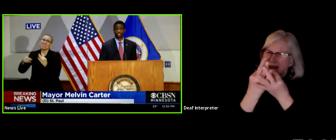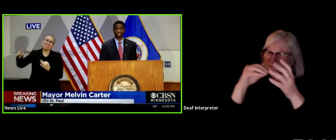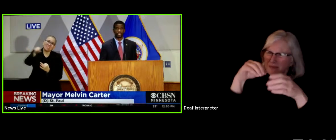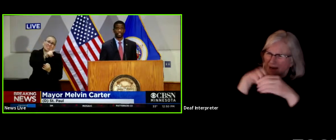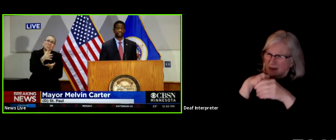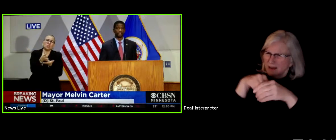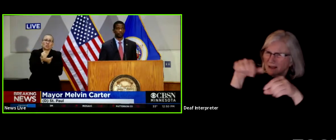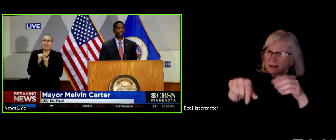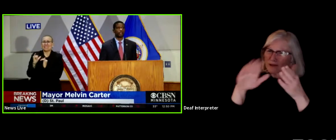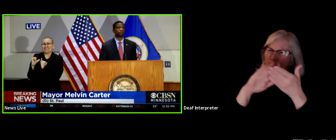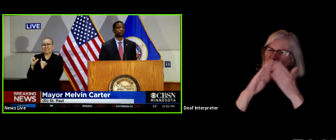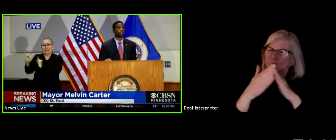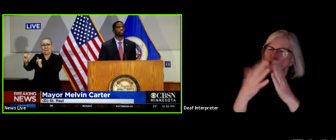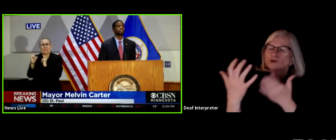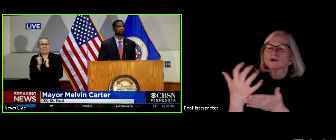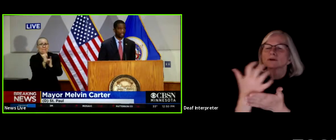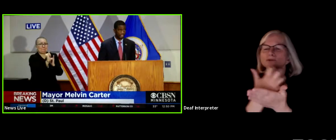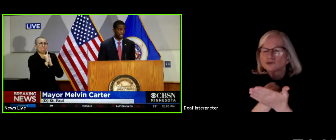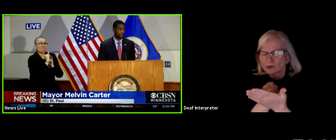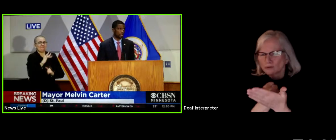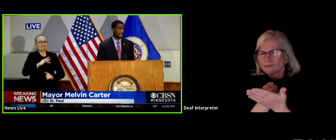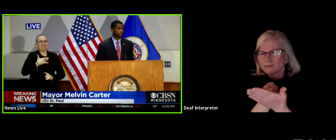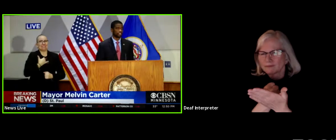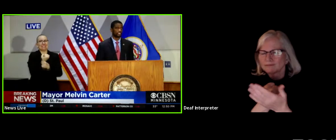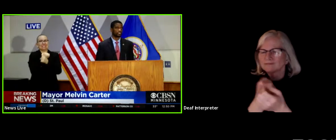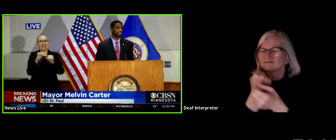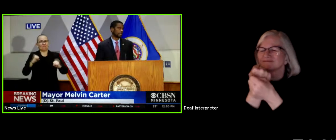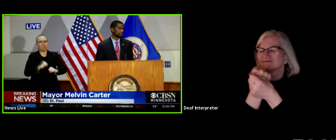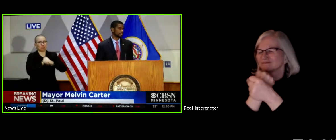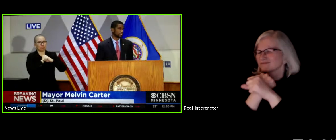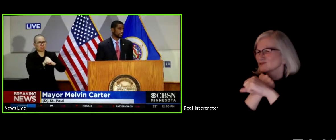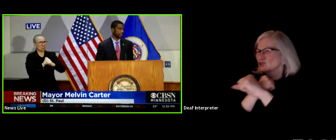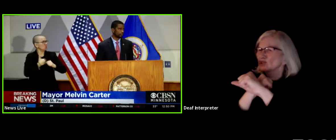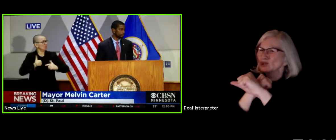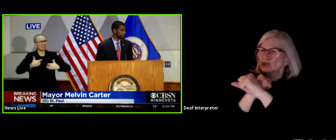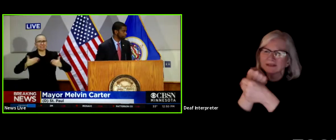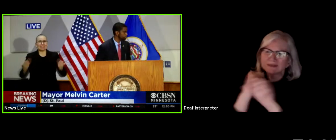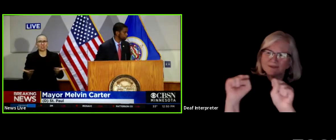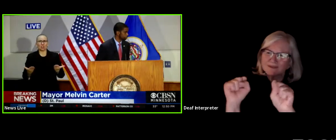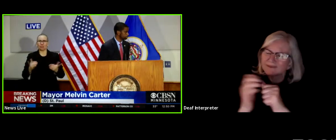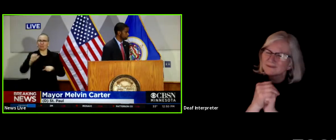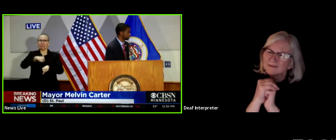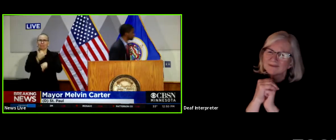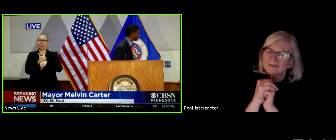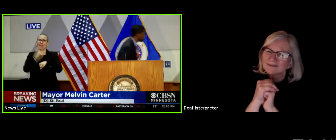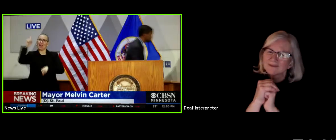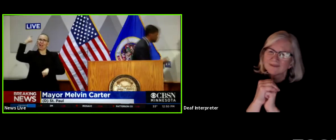and security that we are rehearsing right now our need to establish at the state capitol.